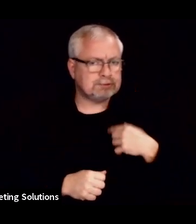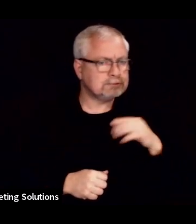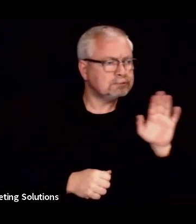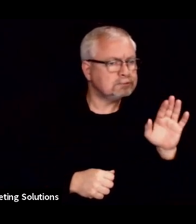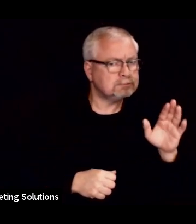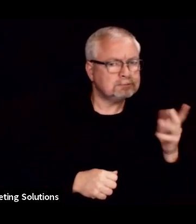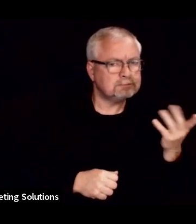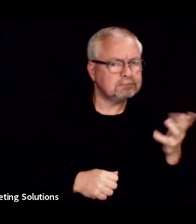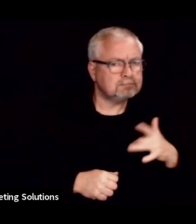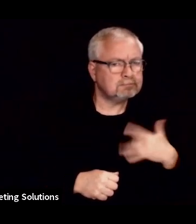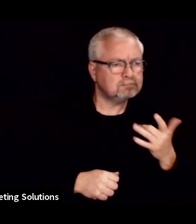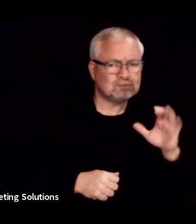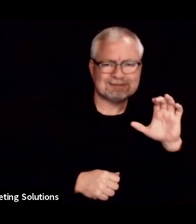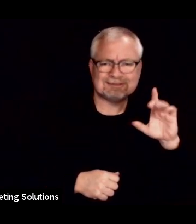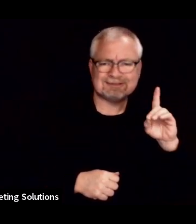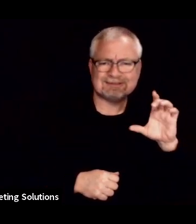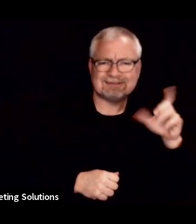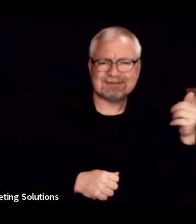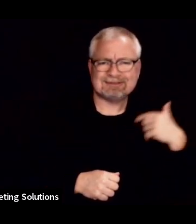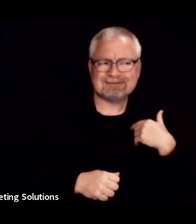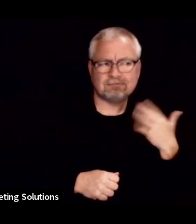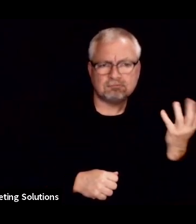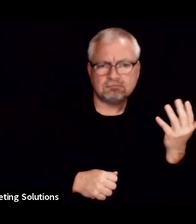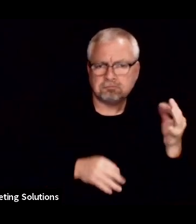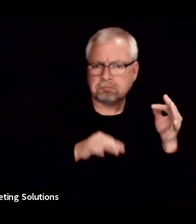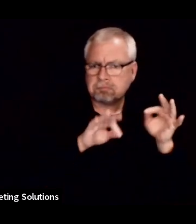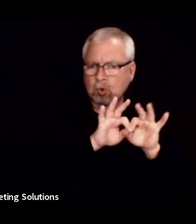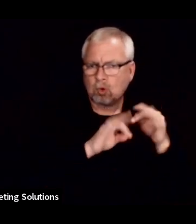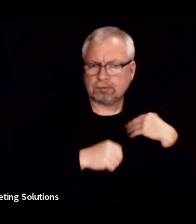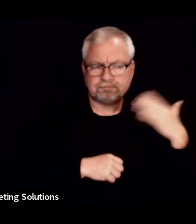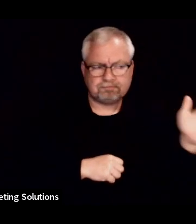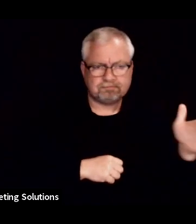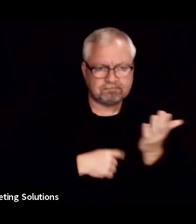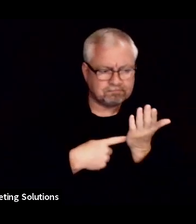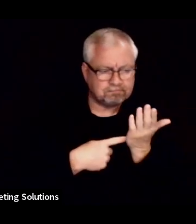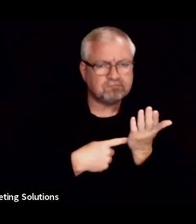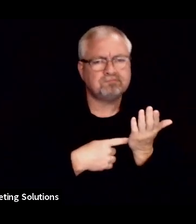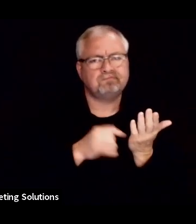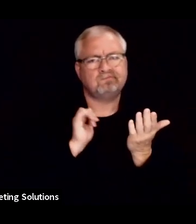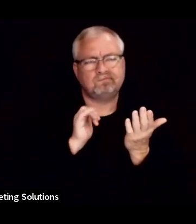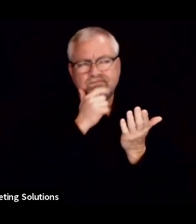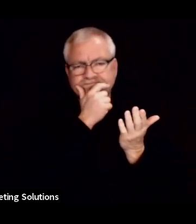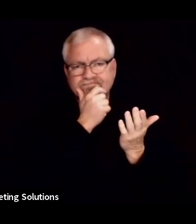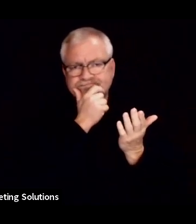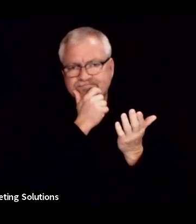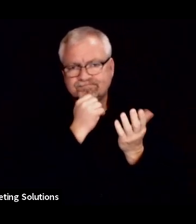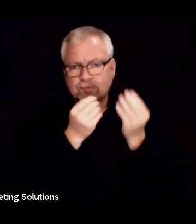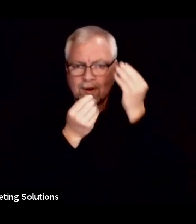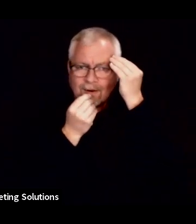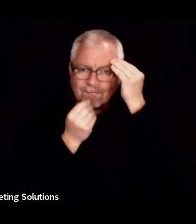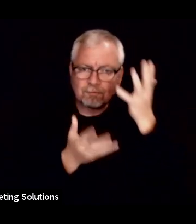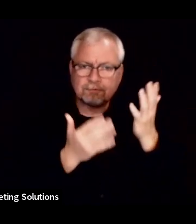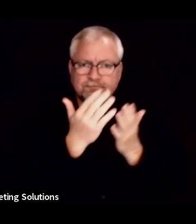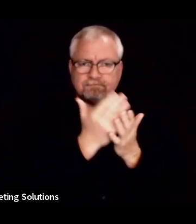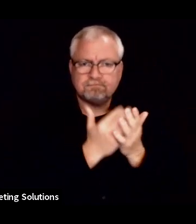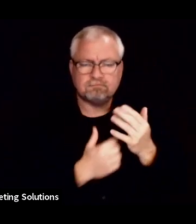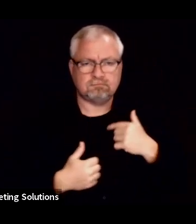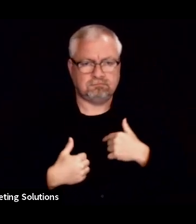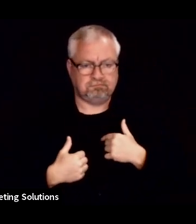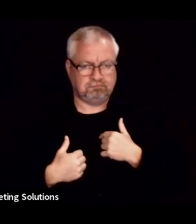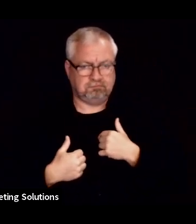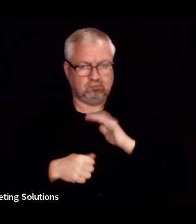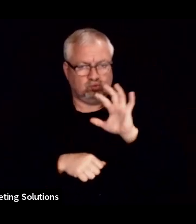an important reference point. I will just reserve the right to see what we think of that guidance when it comes out,